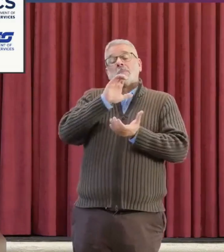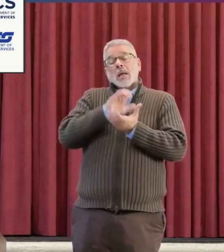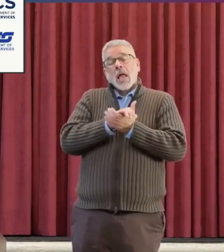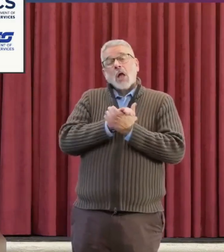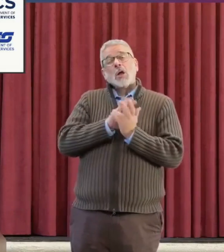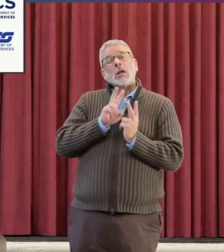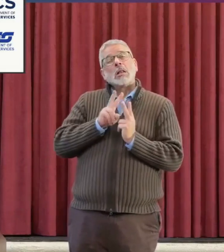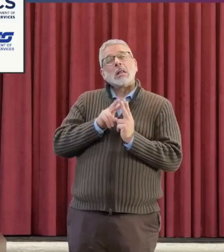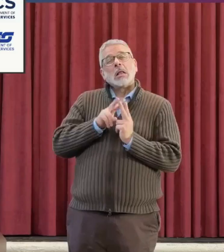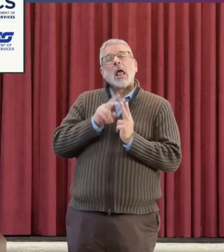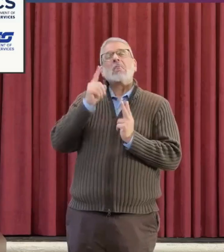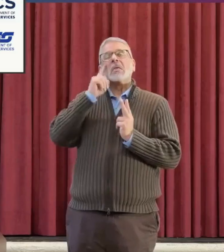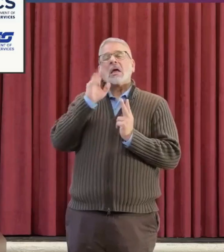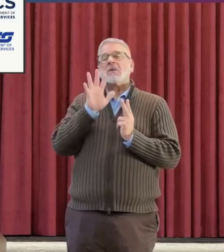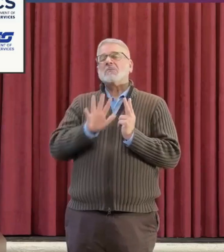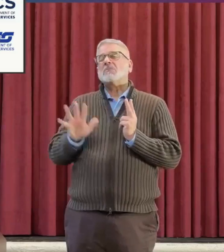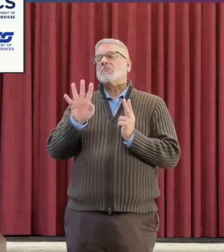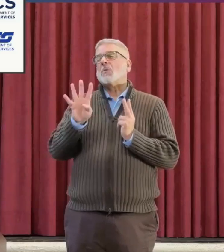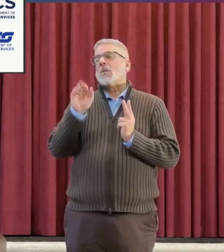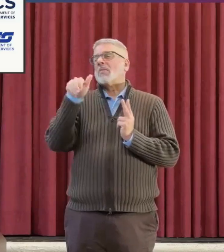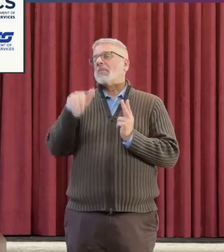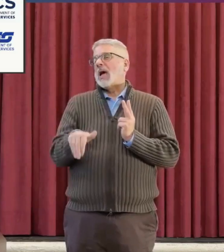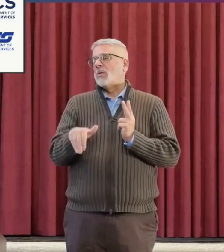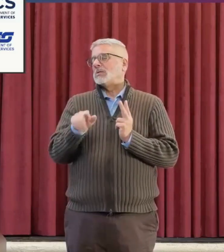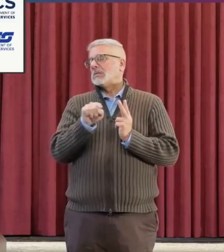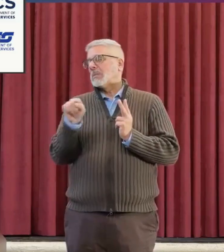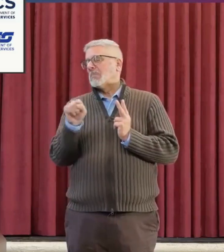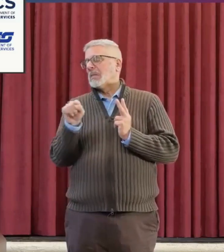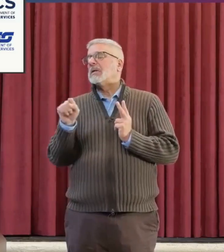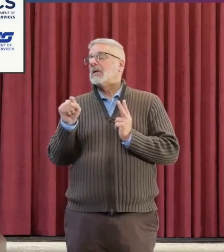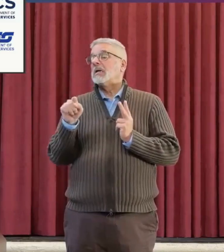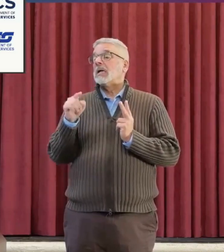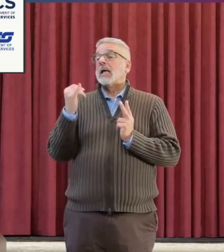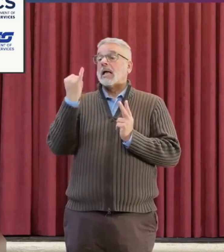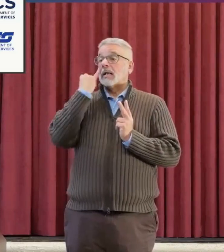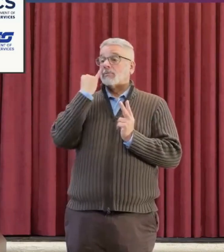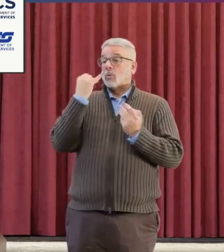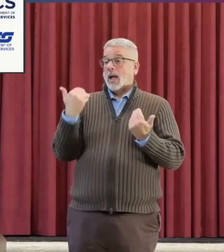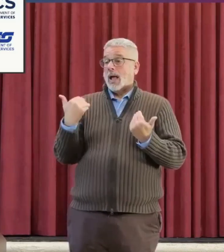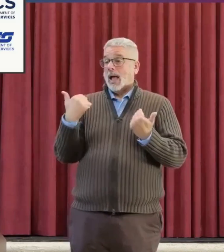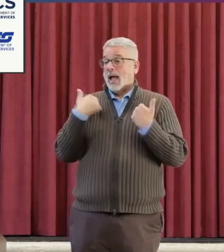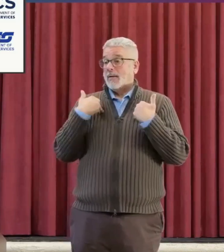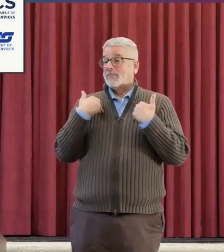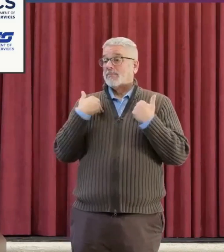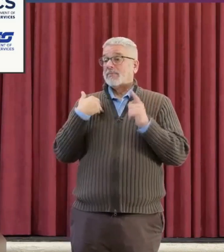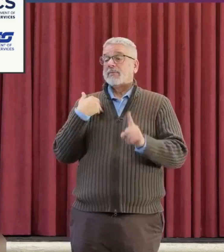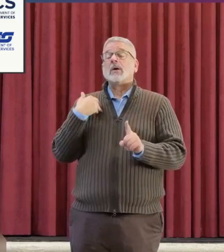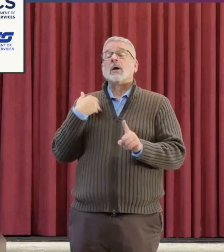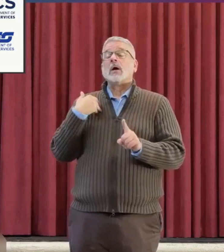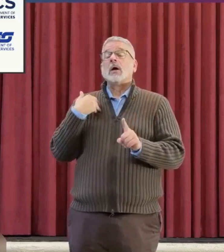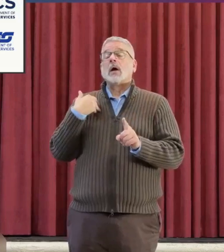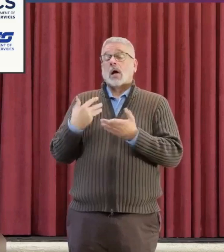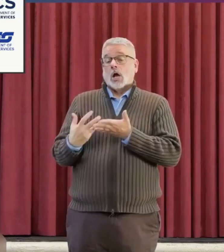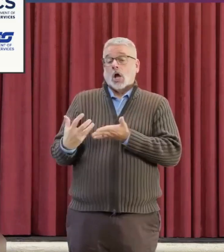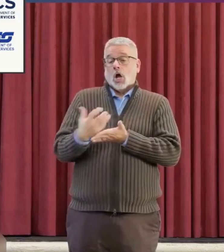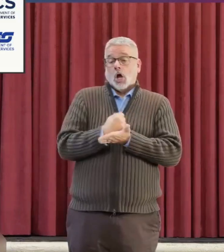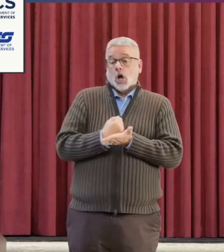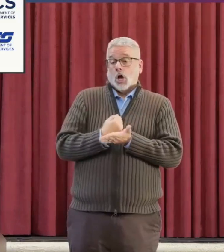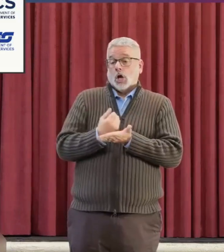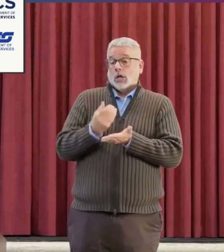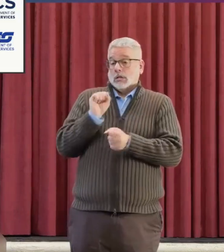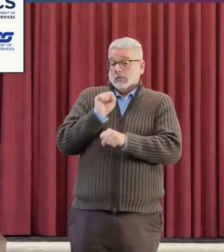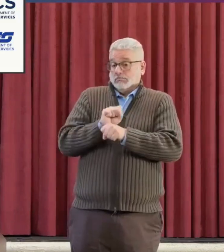like around $4,000. And the thing is, if you have earned